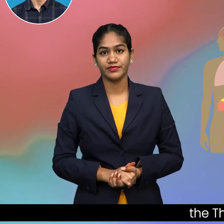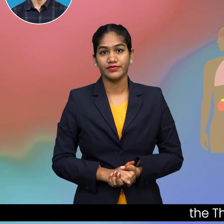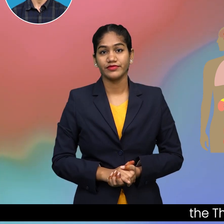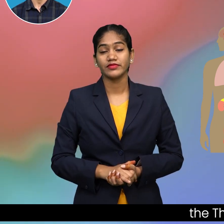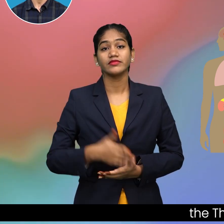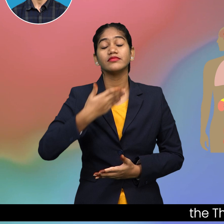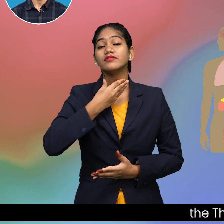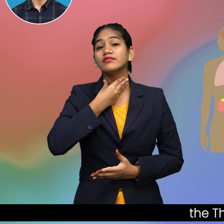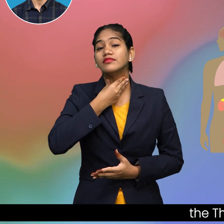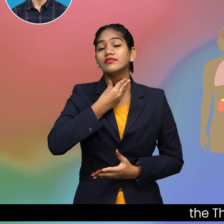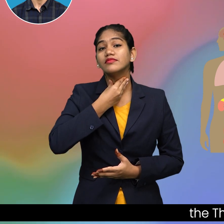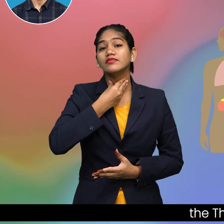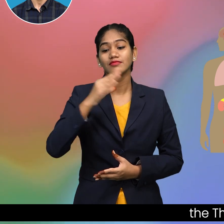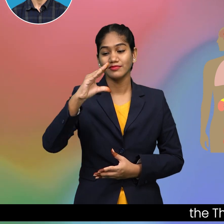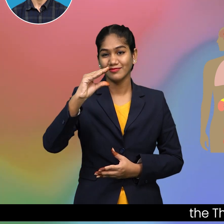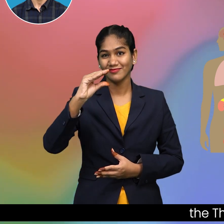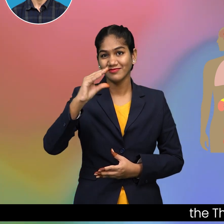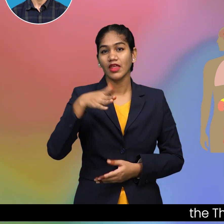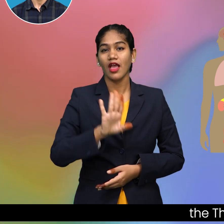the thyroid gland,